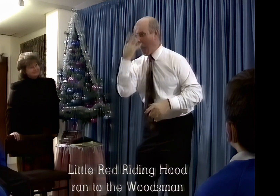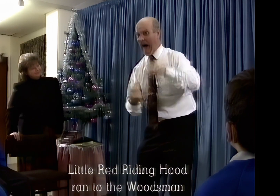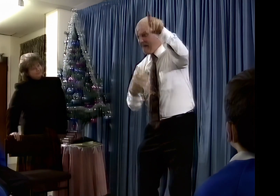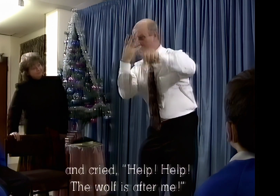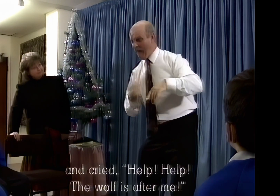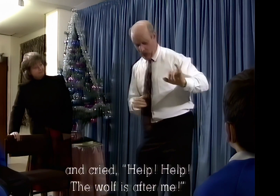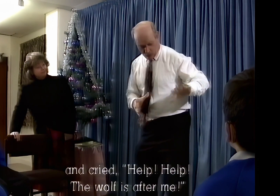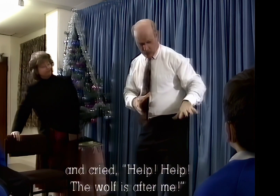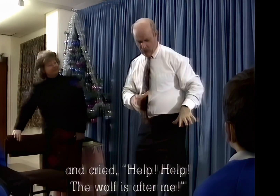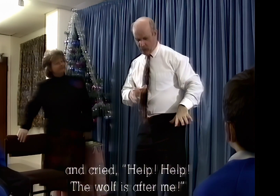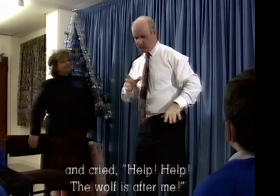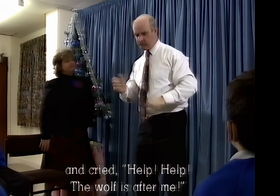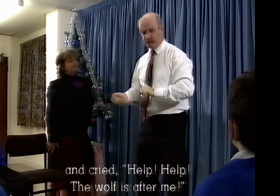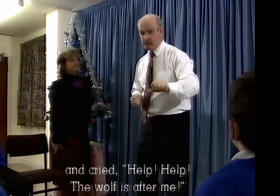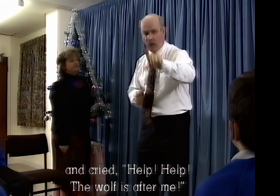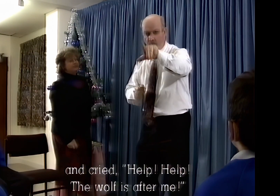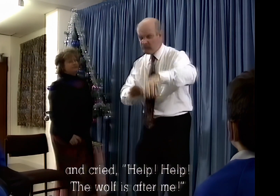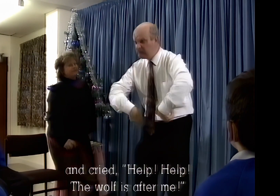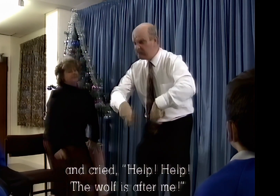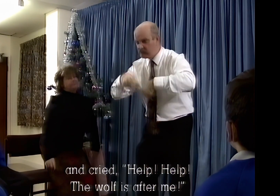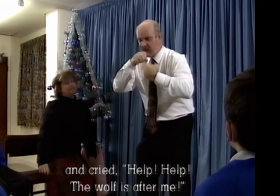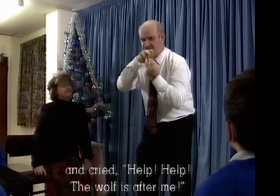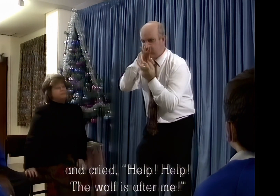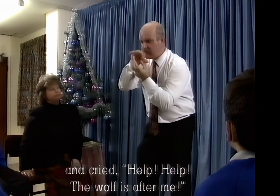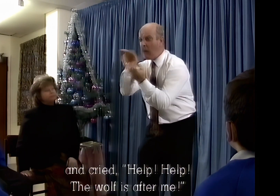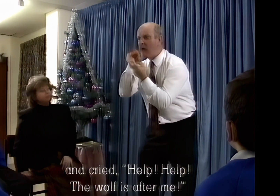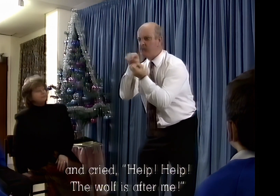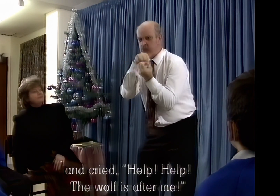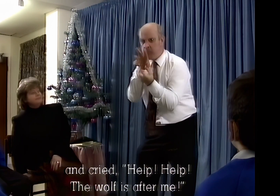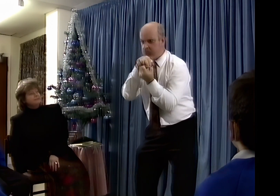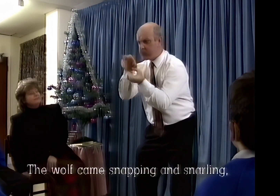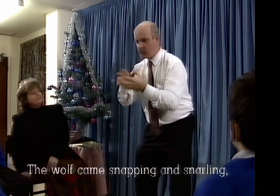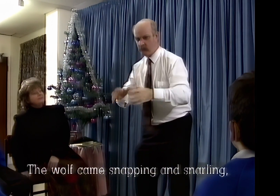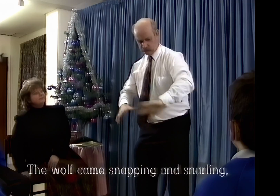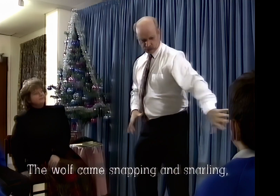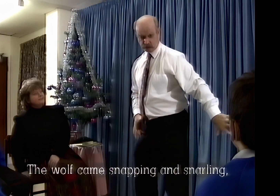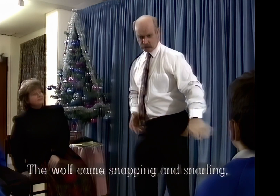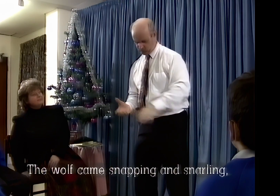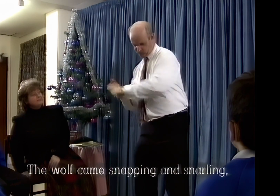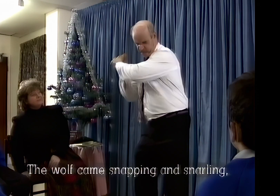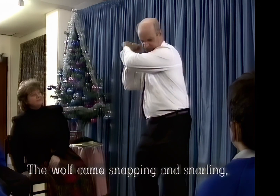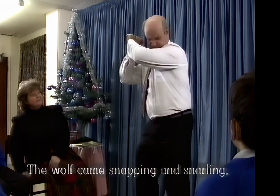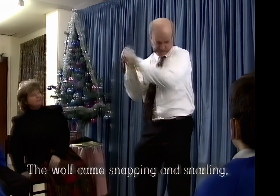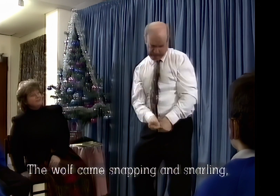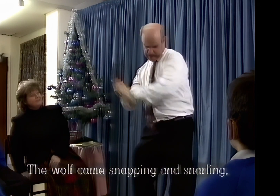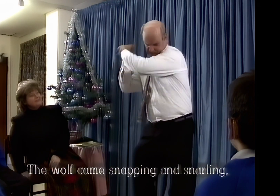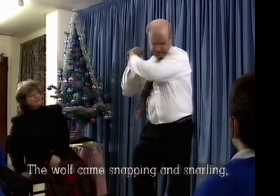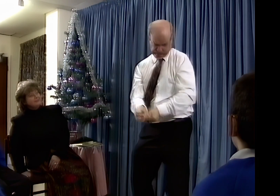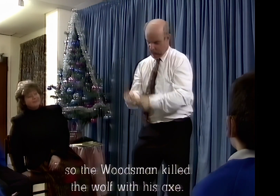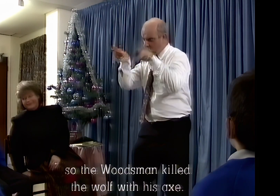Little Red Riding Hood ran to the woodsman and said, "Help, help, there's a wolf after me." And the wolf came snapping and snarling, so the woodsman put Little Red Riding Hood